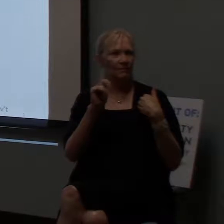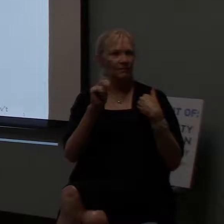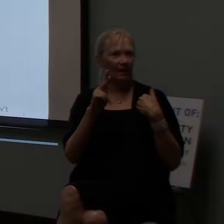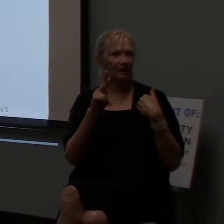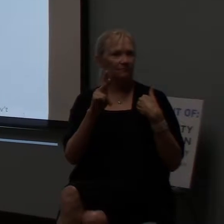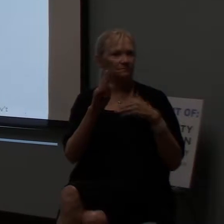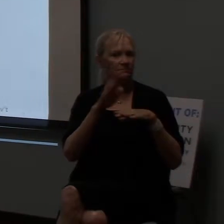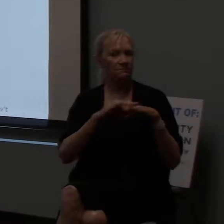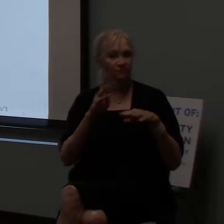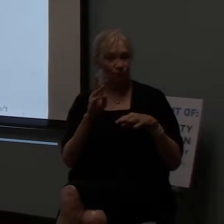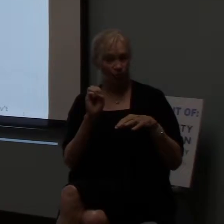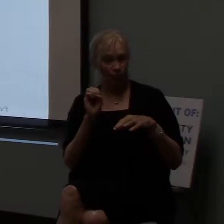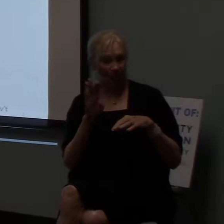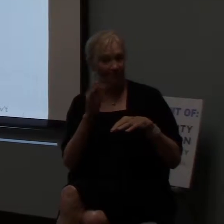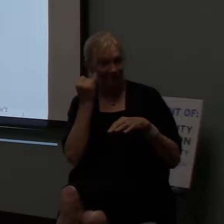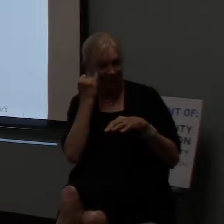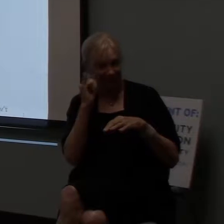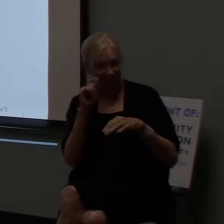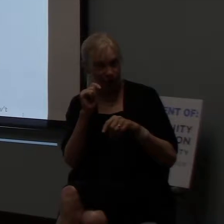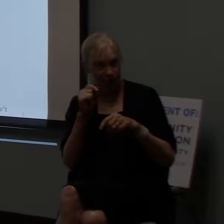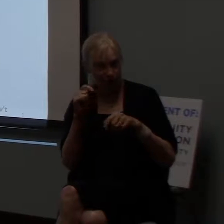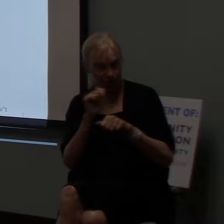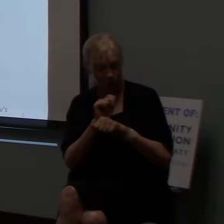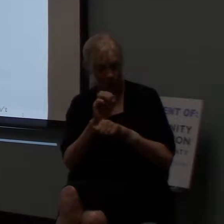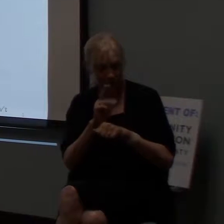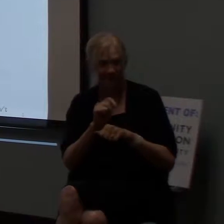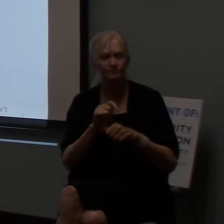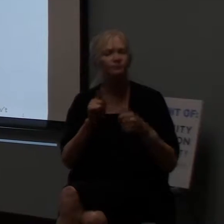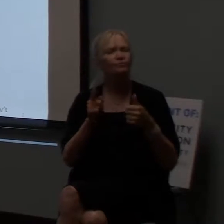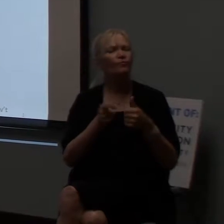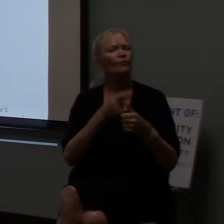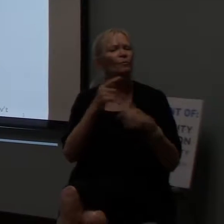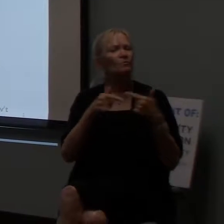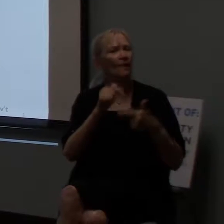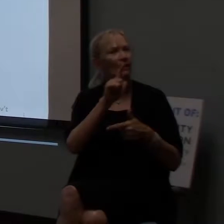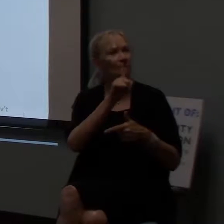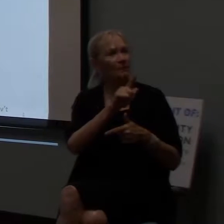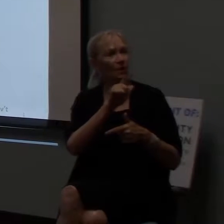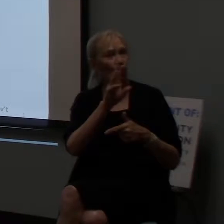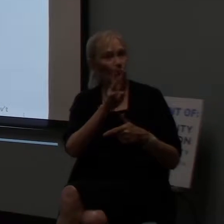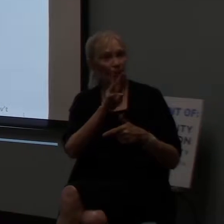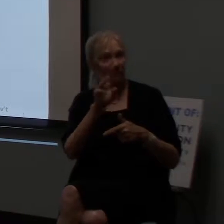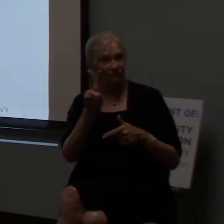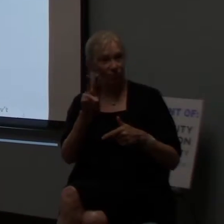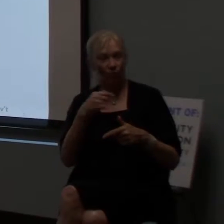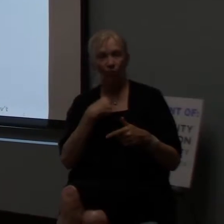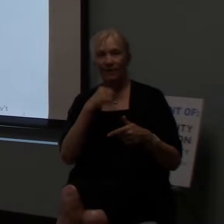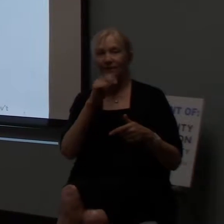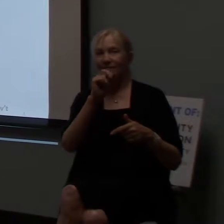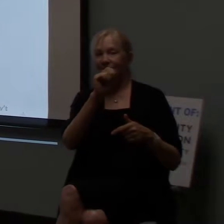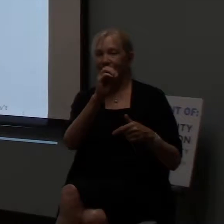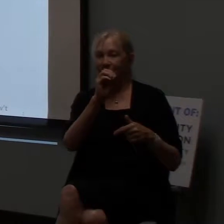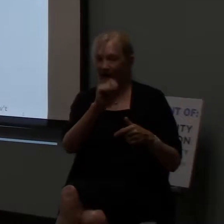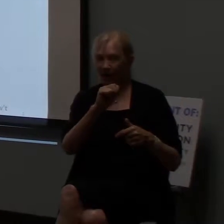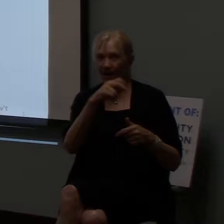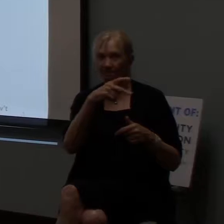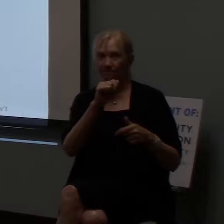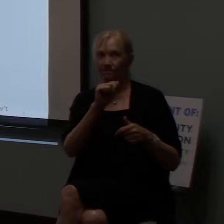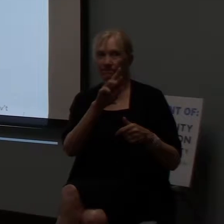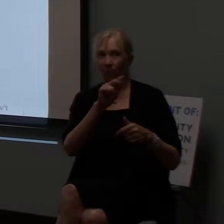out. So first, a little bit about the League of Women Voters. We're a nonpartisan political